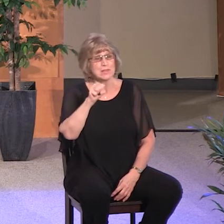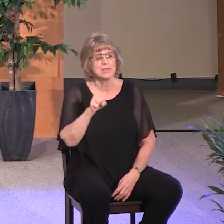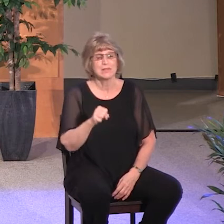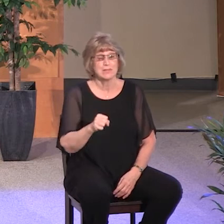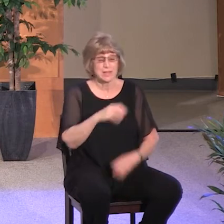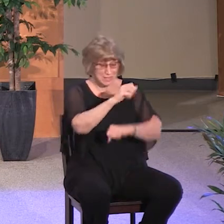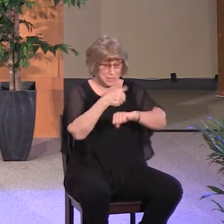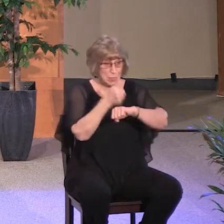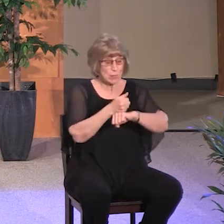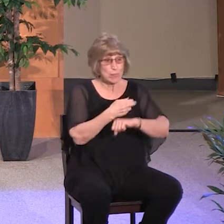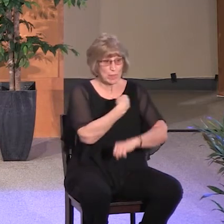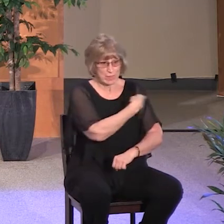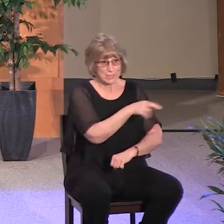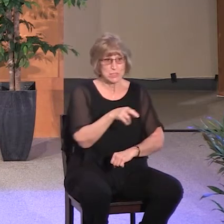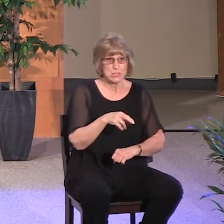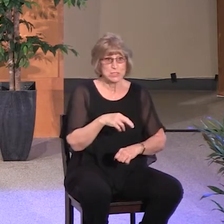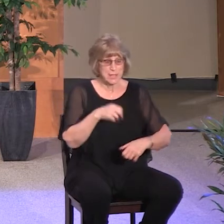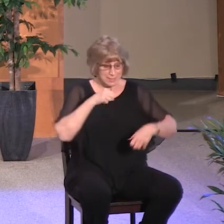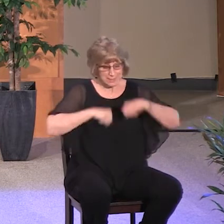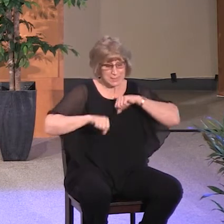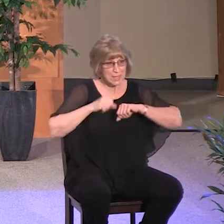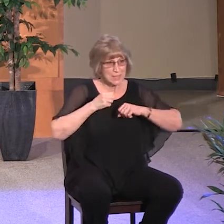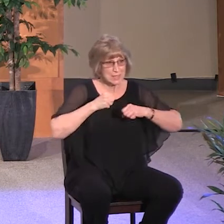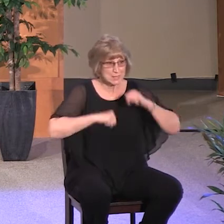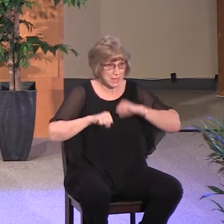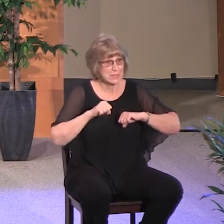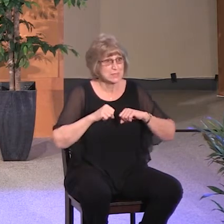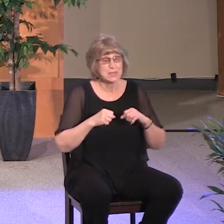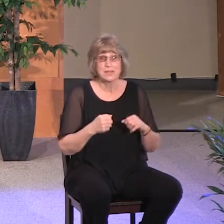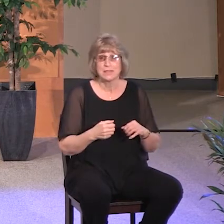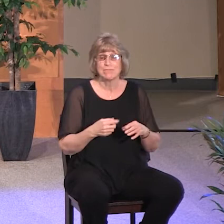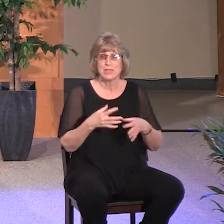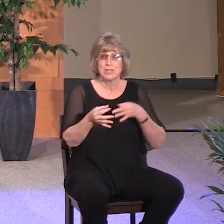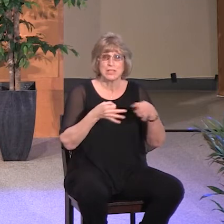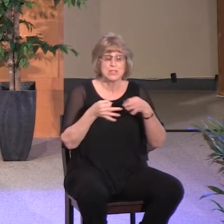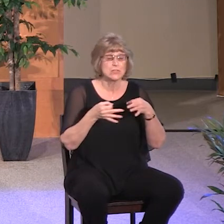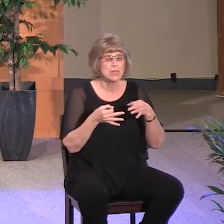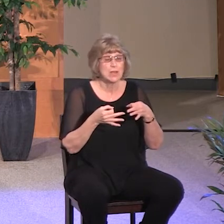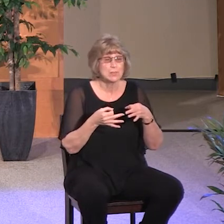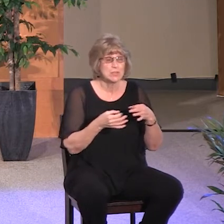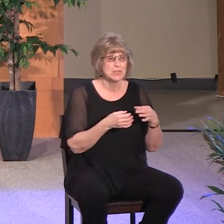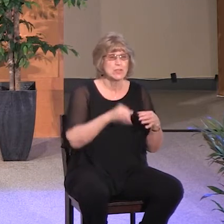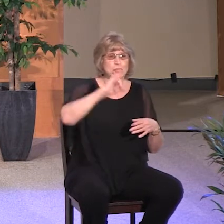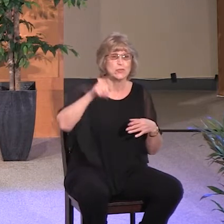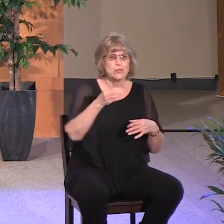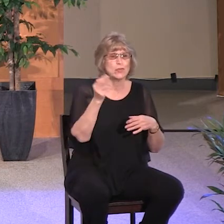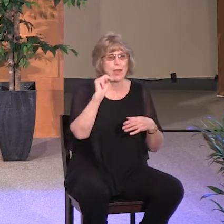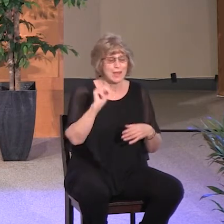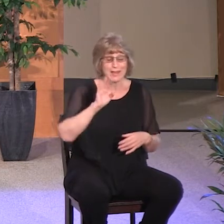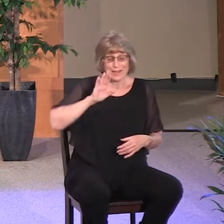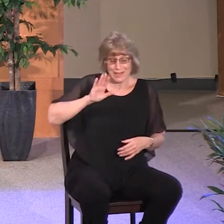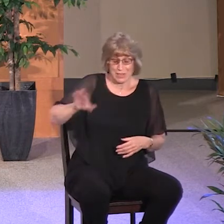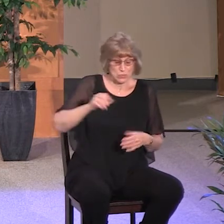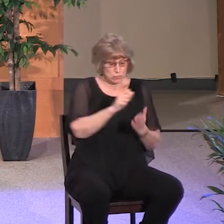science. And he references the New Text scripture of John. And it's John 3:13,